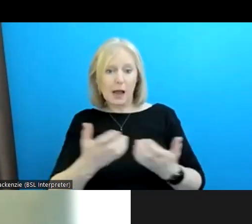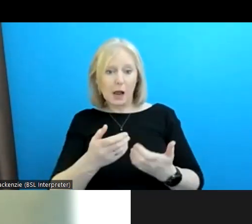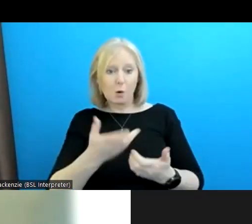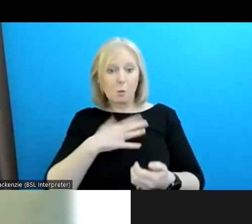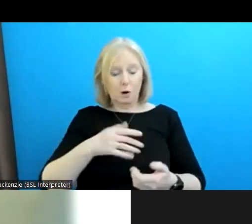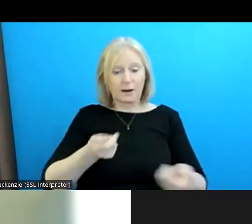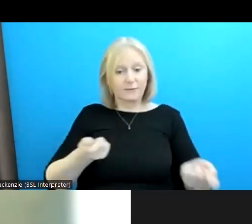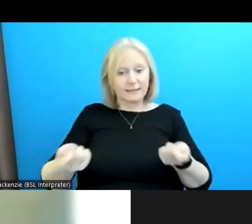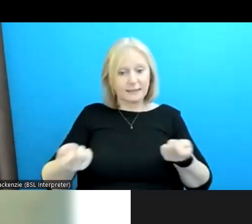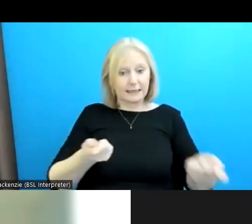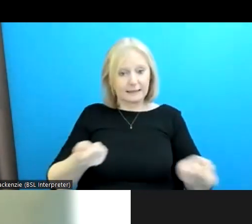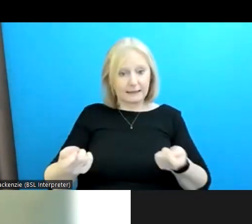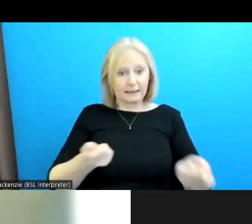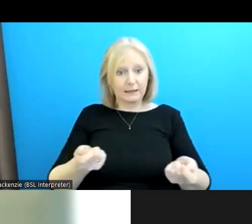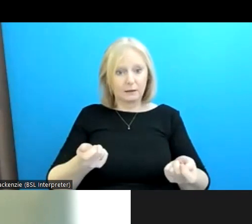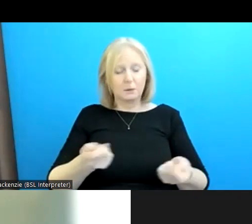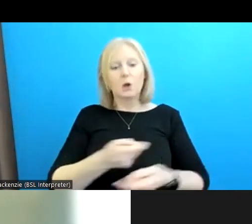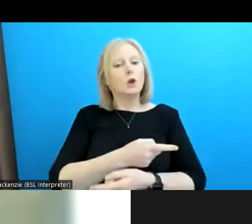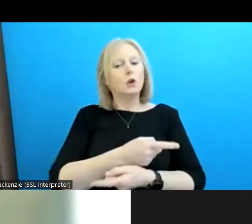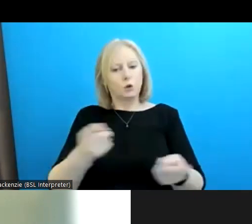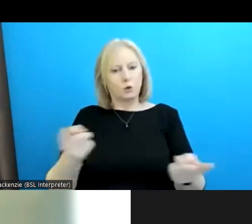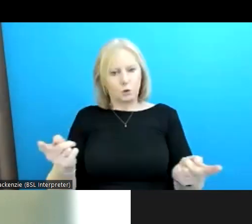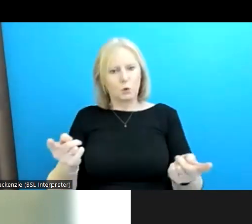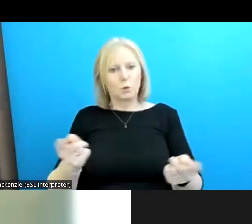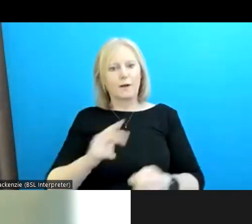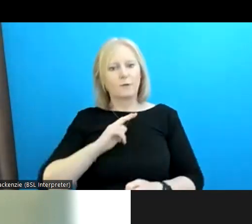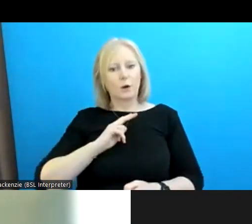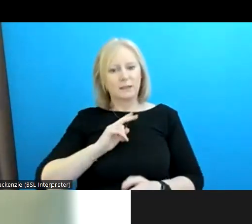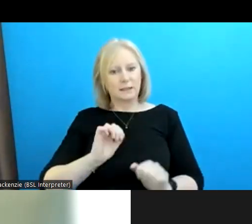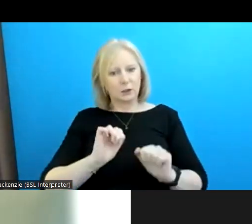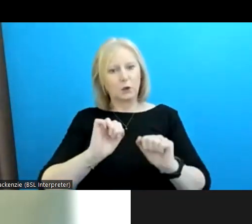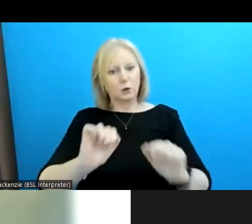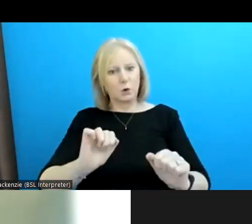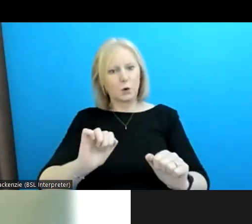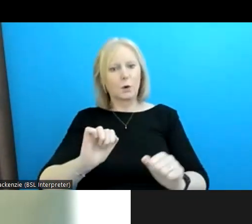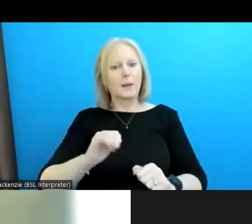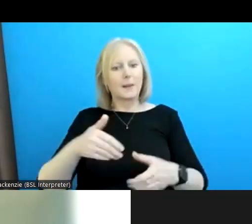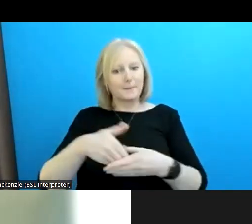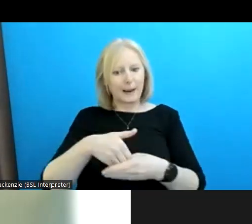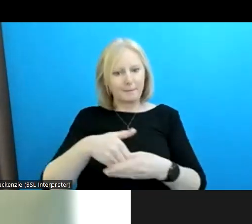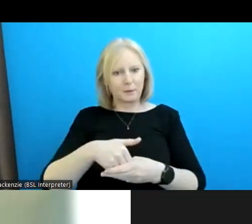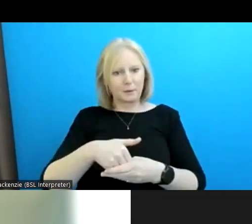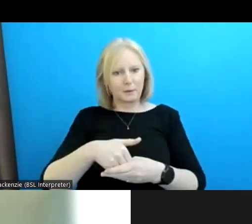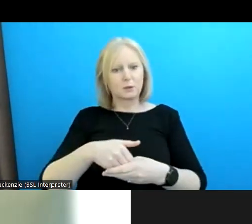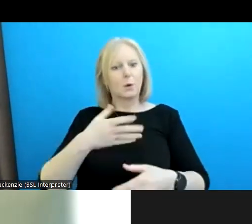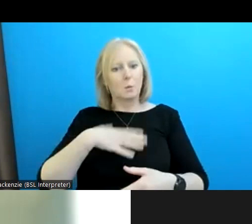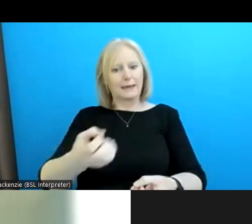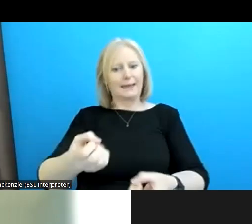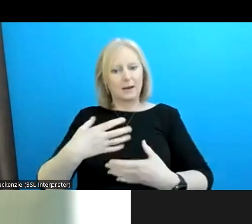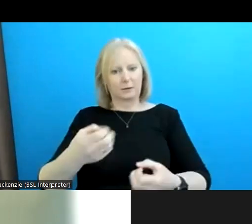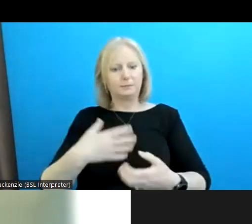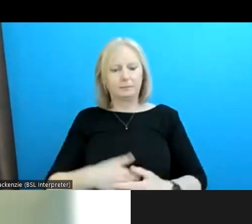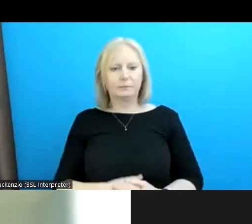but ultimately it's your voices, our members, disabled people, the community that we want to hear.